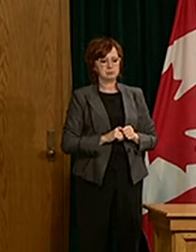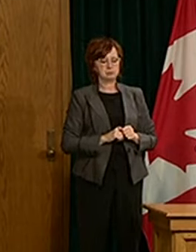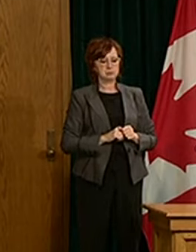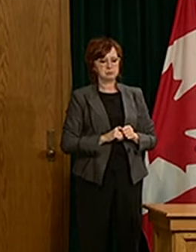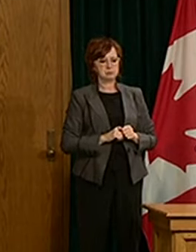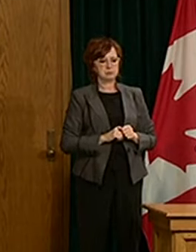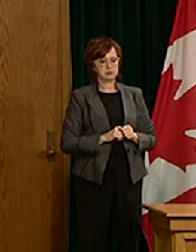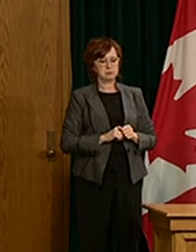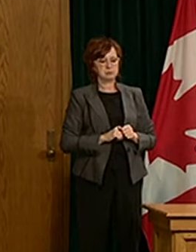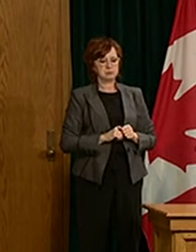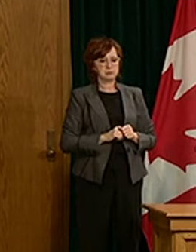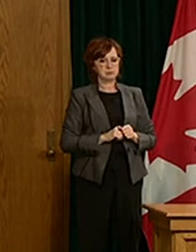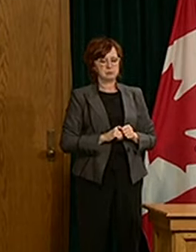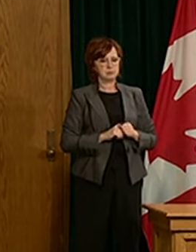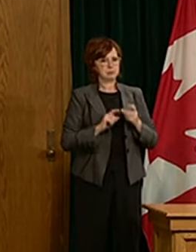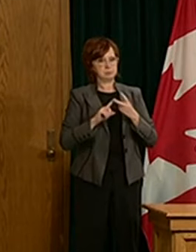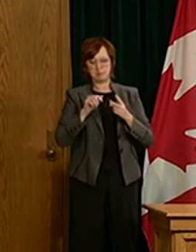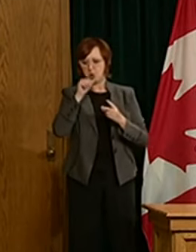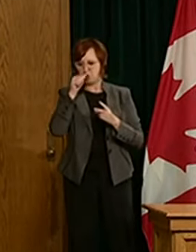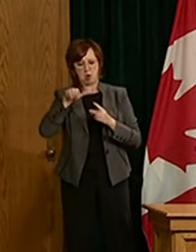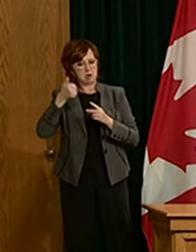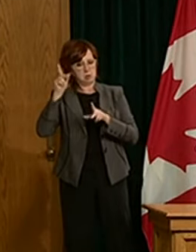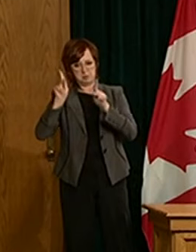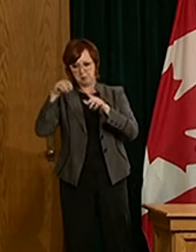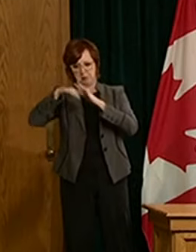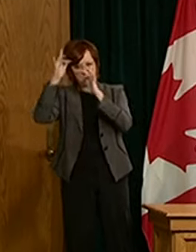the non-COVID patients.